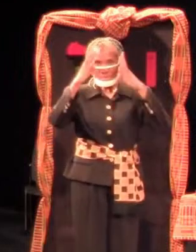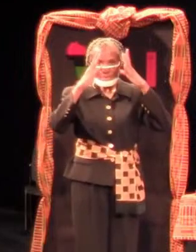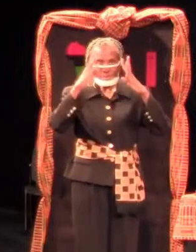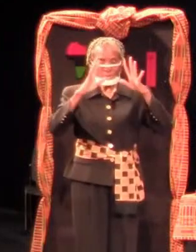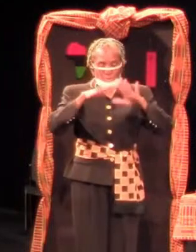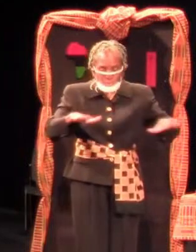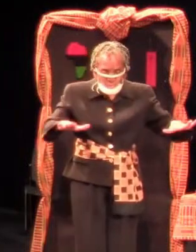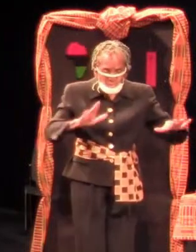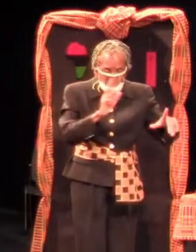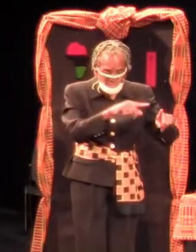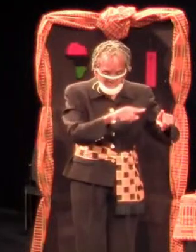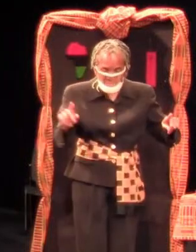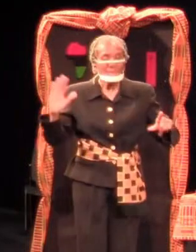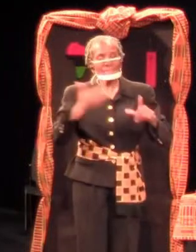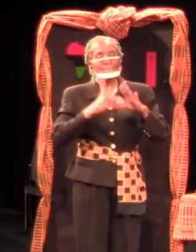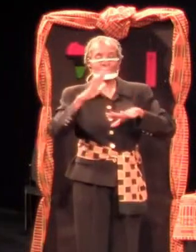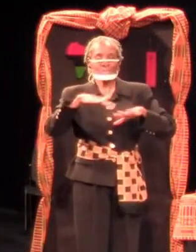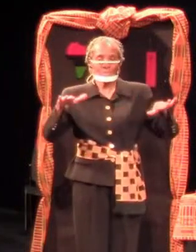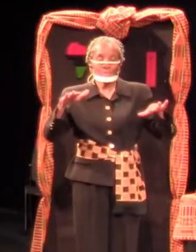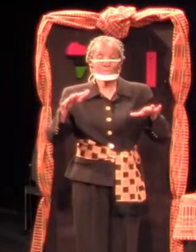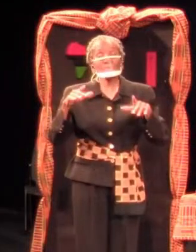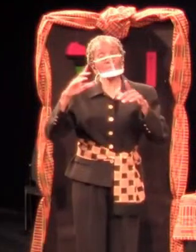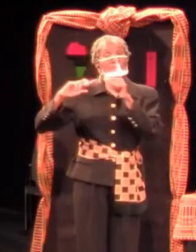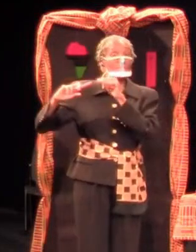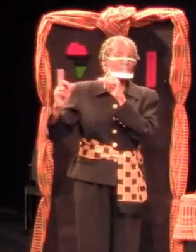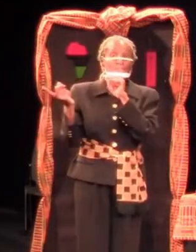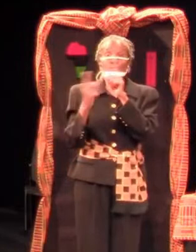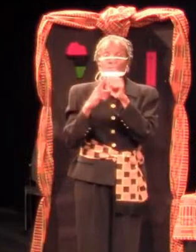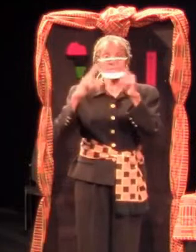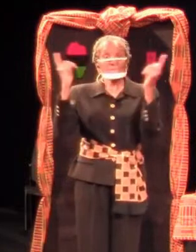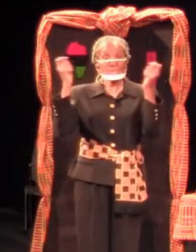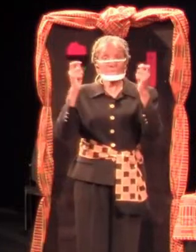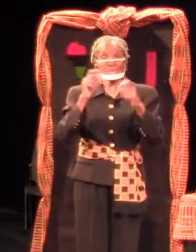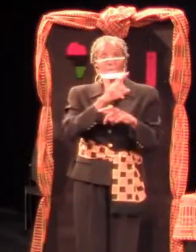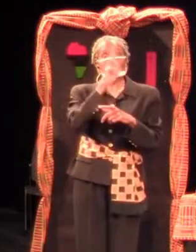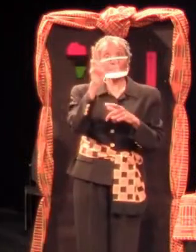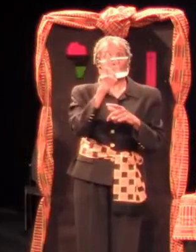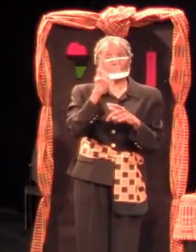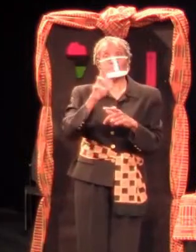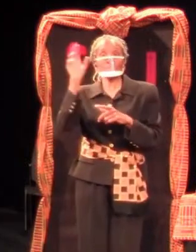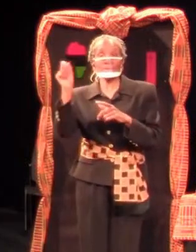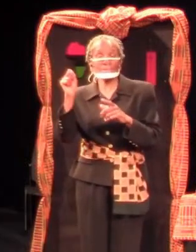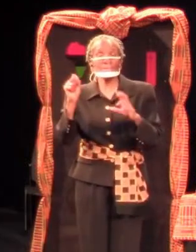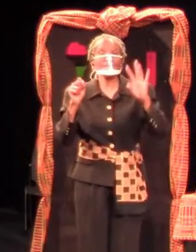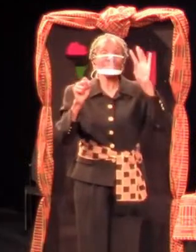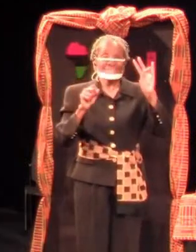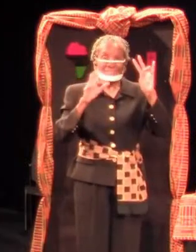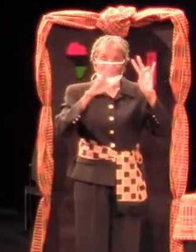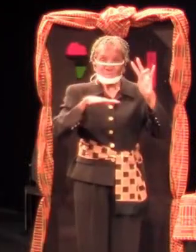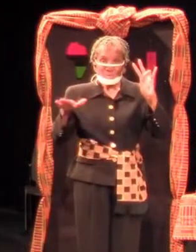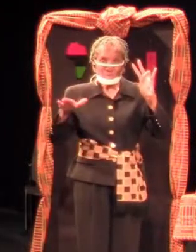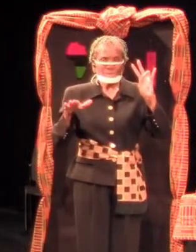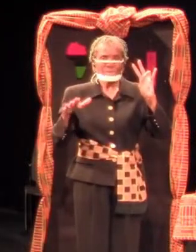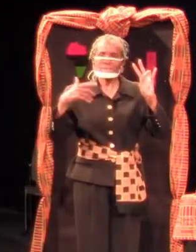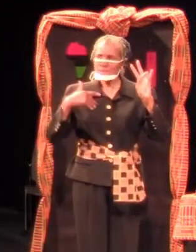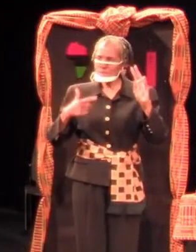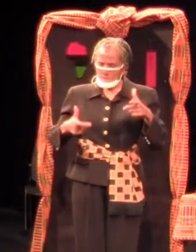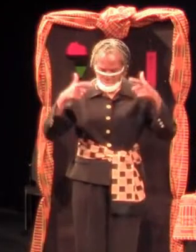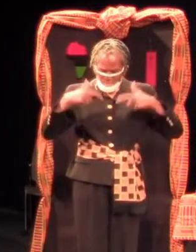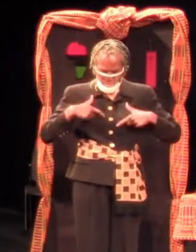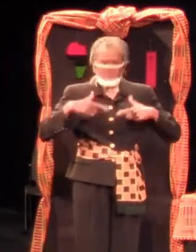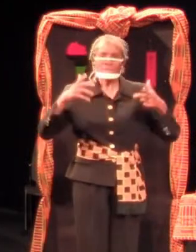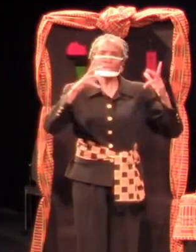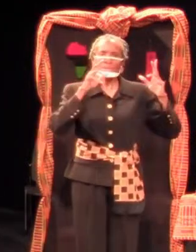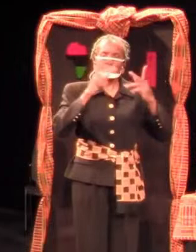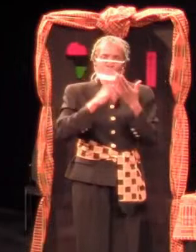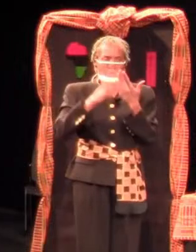creativity of children, of our children. At the very beginning of us, the 7 children in the organization wanted to put on a